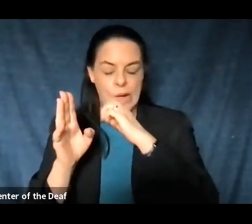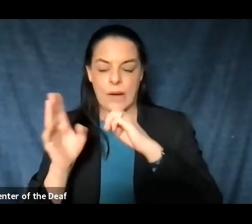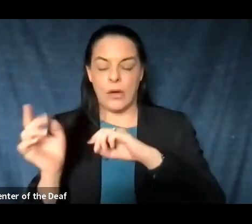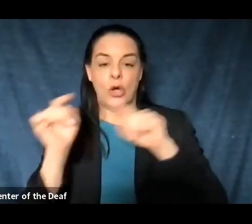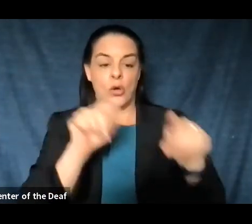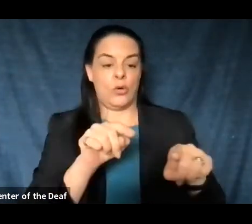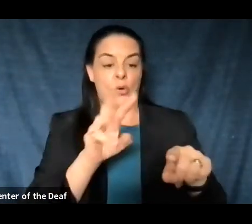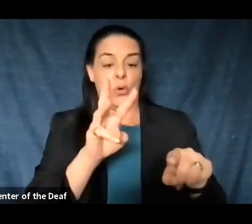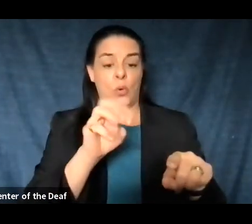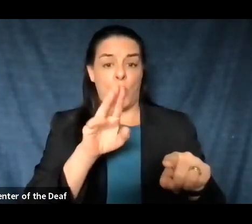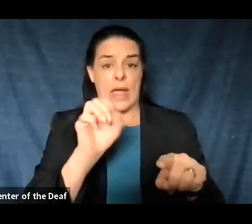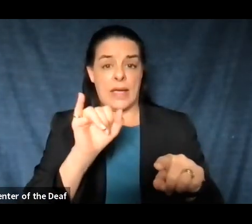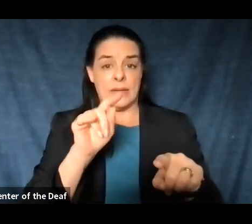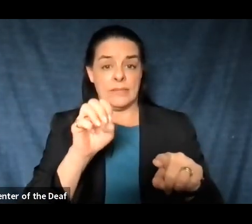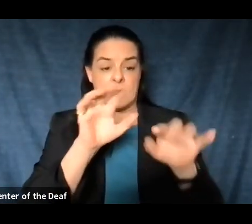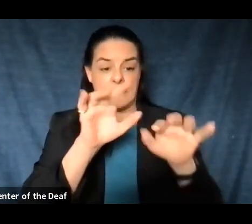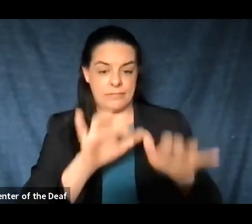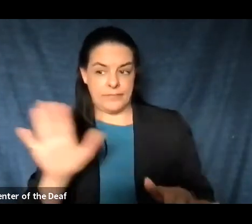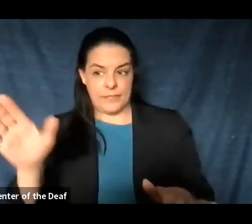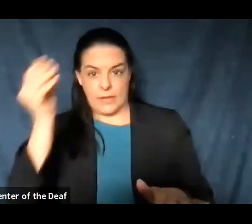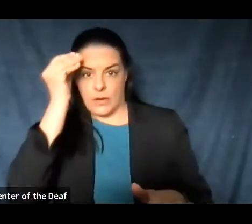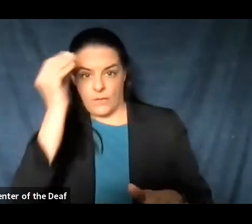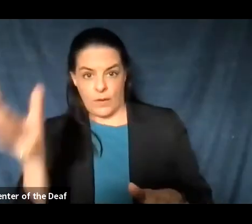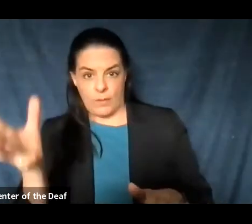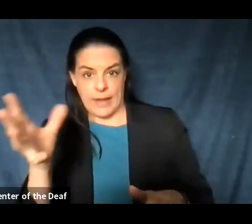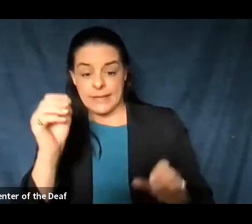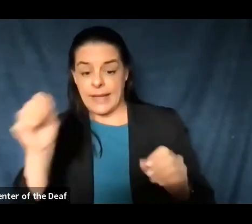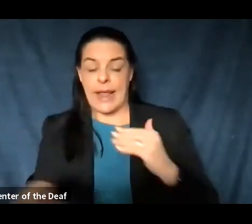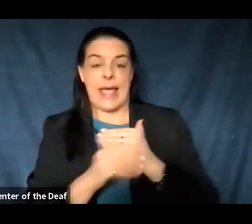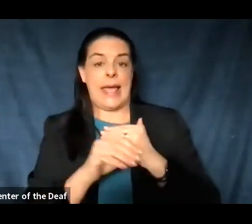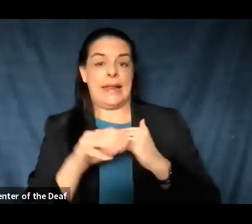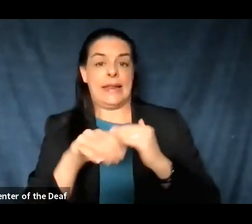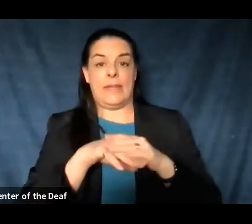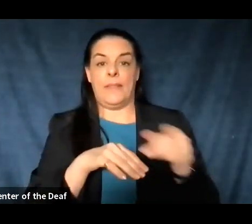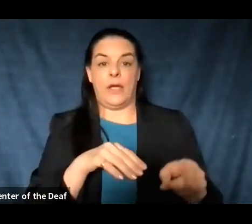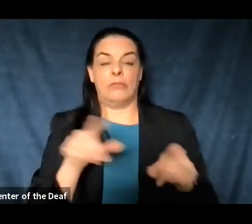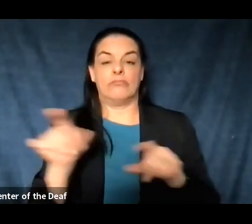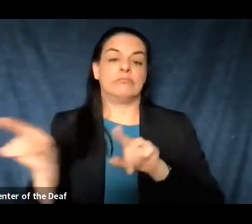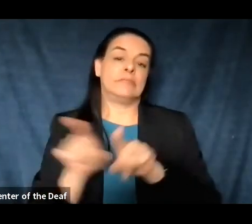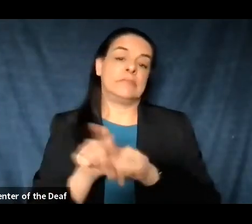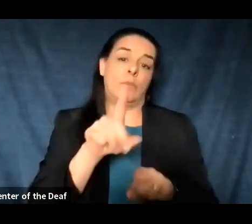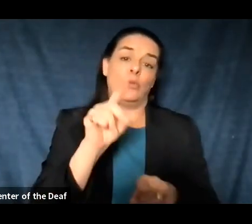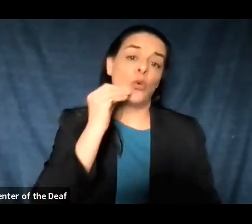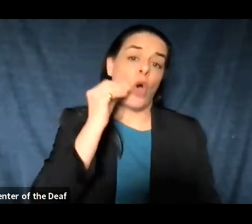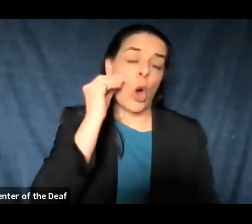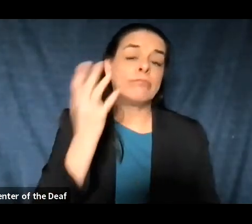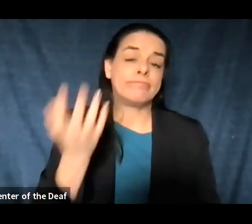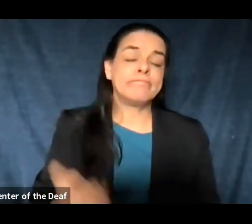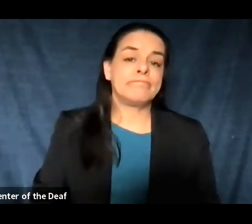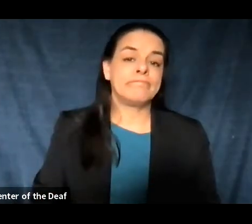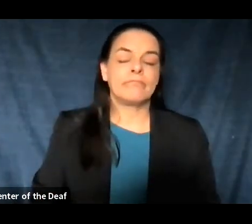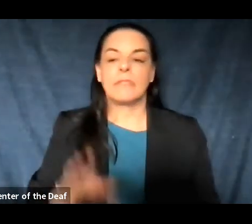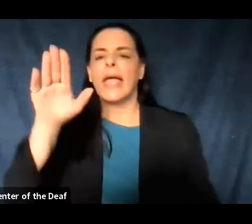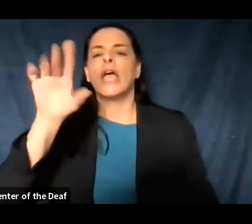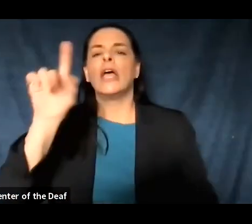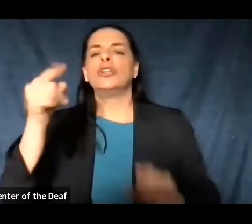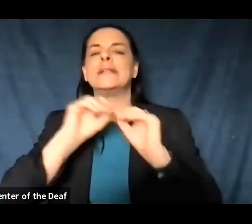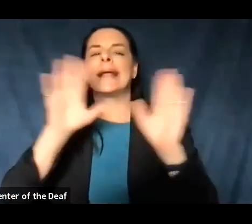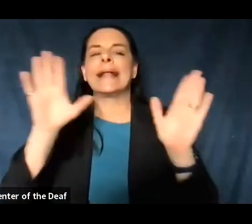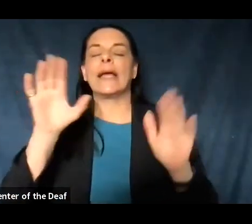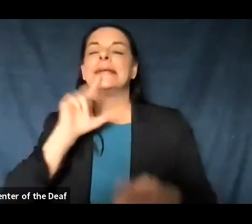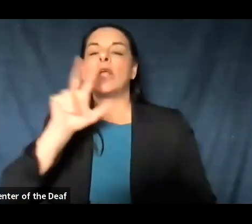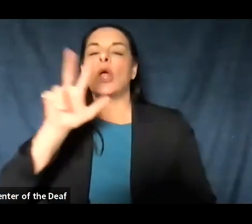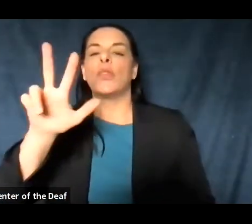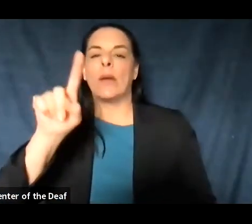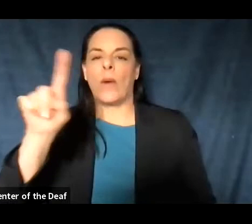website and put their information in and pop them in there, just like you do at home. And just to clarify, it's going to be 311